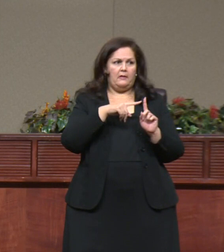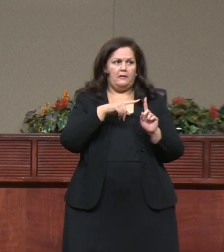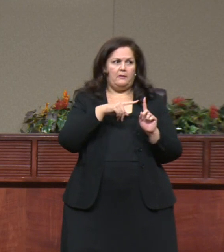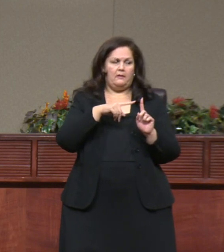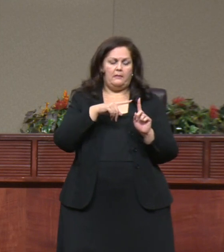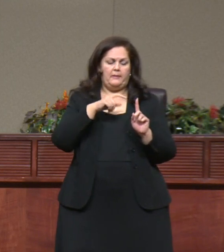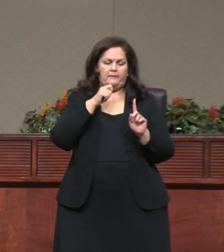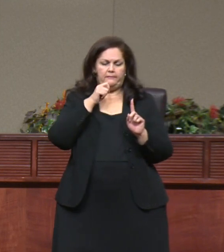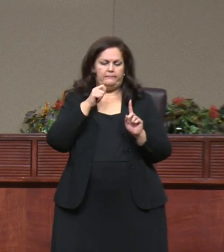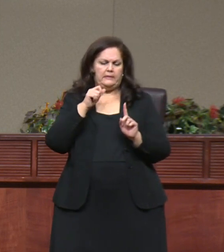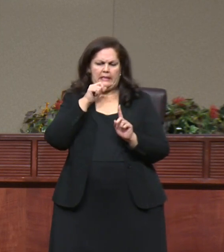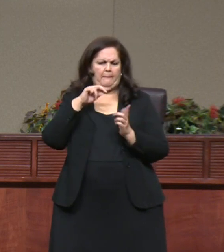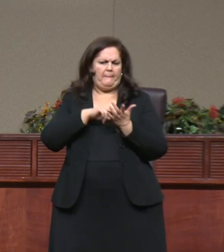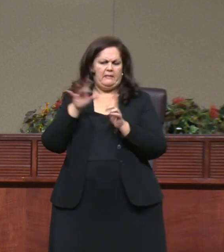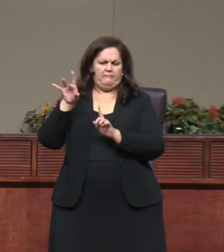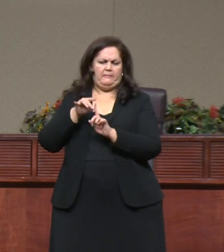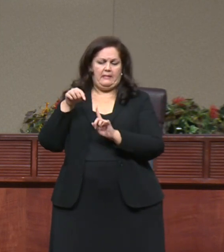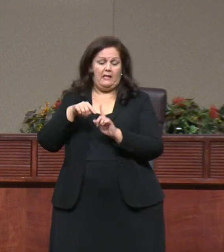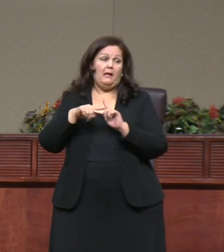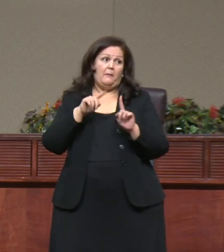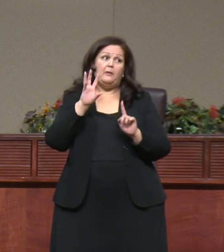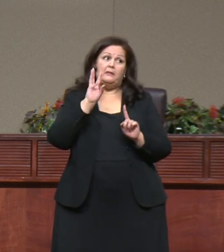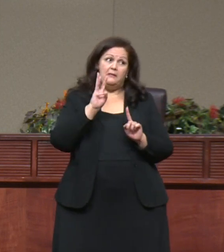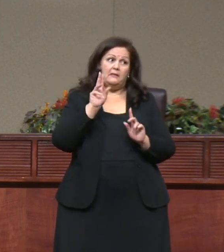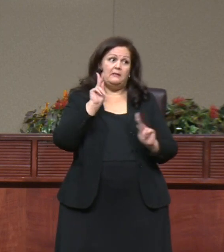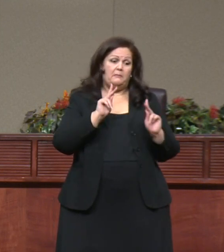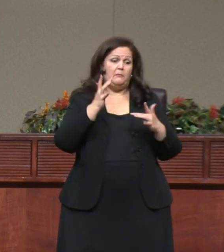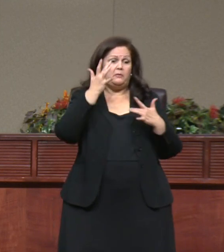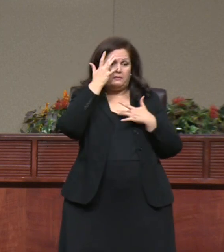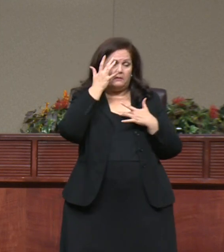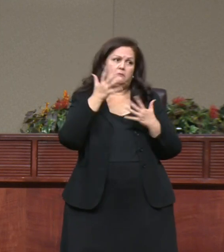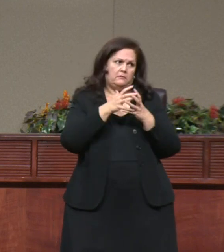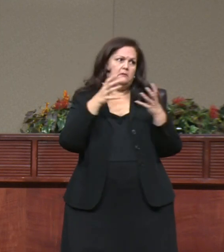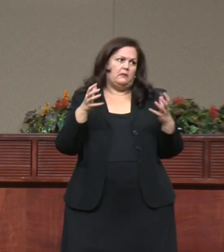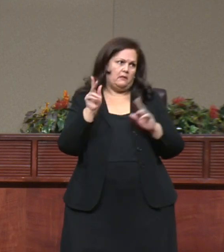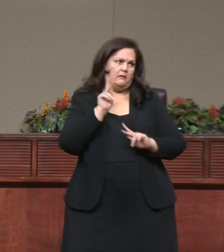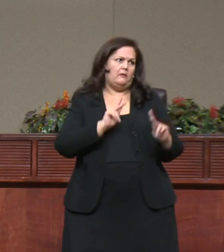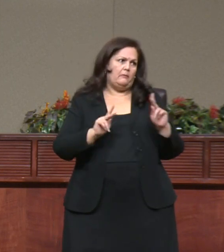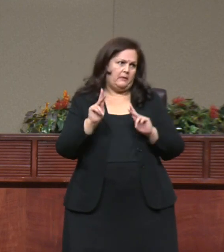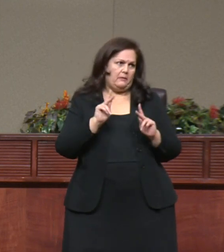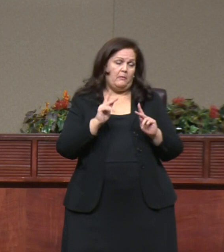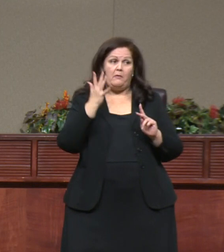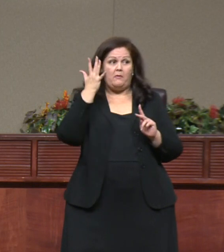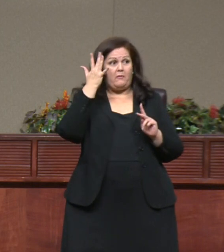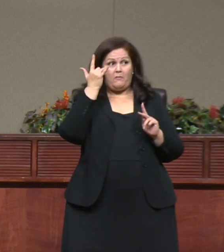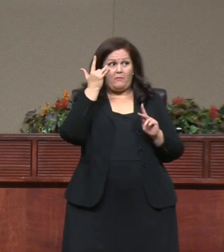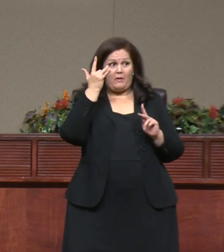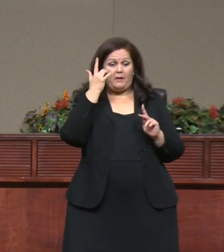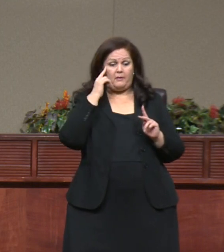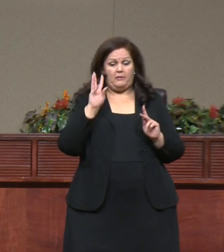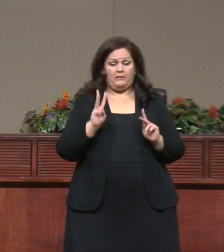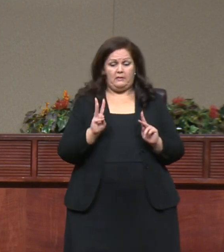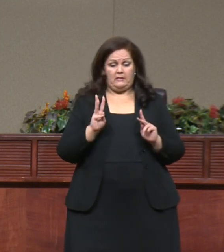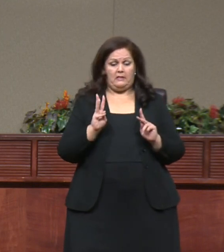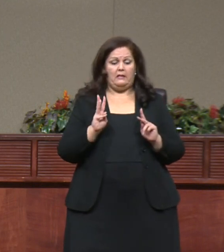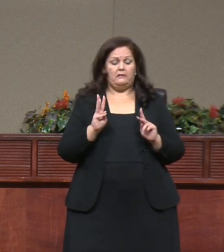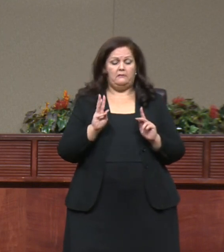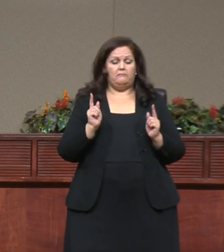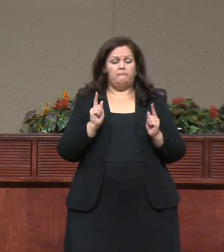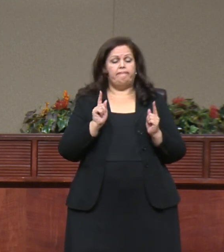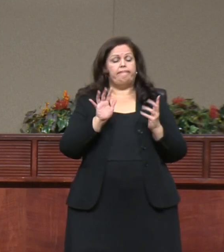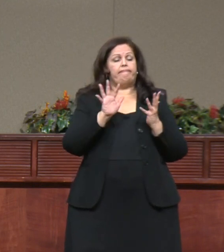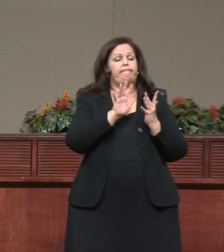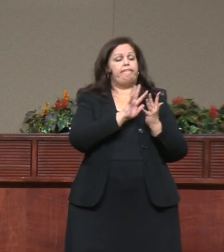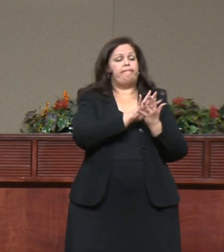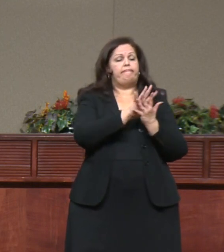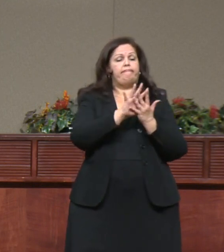reason, but 6 cases is a lot of cases. In the sense that you have 6 today, you allow those cases to